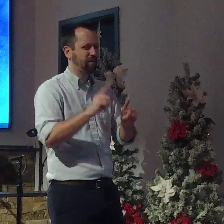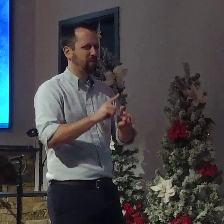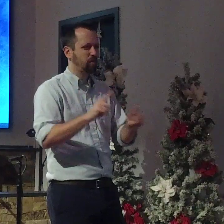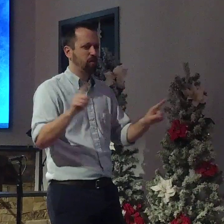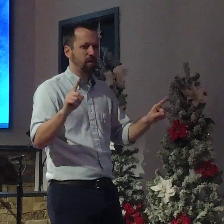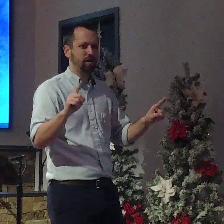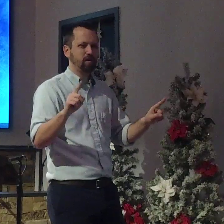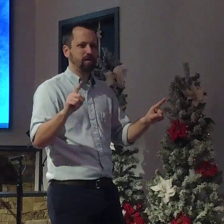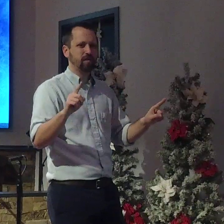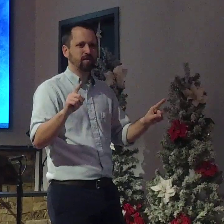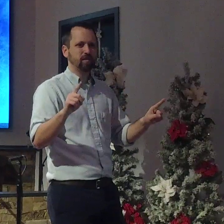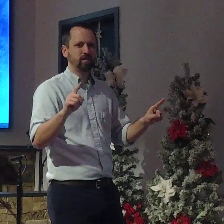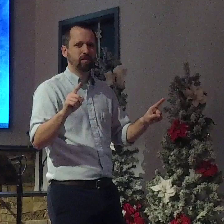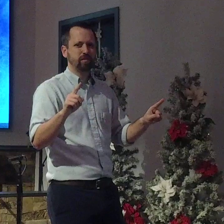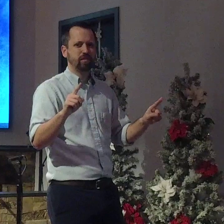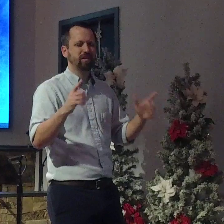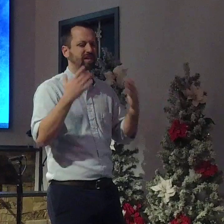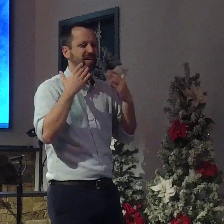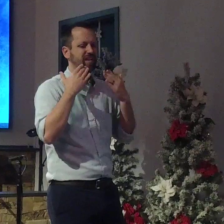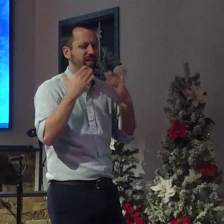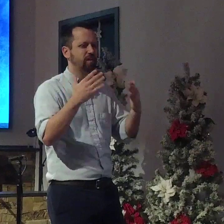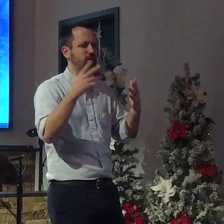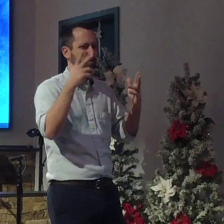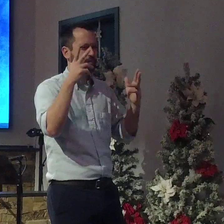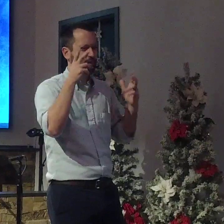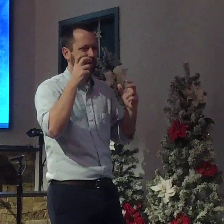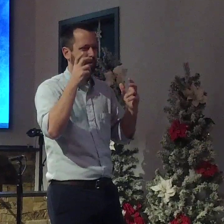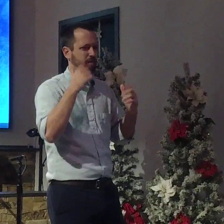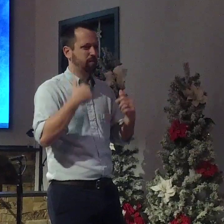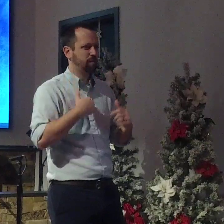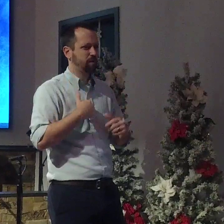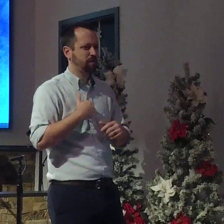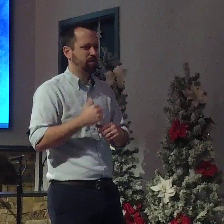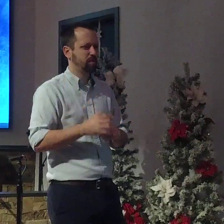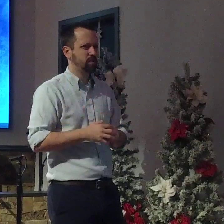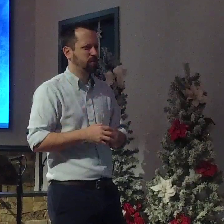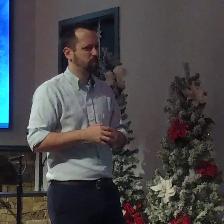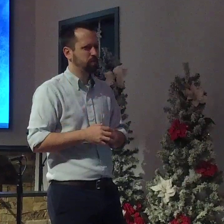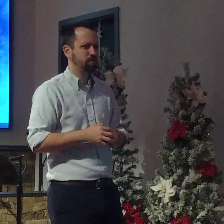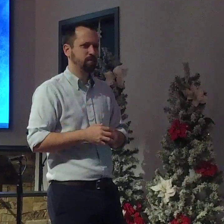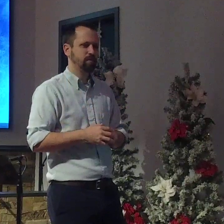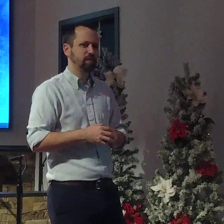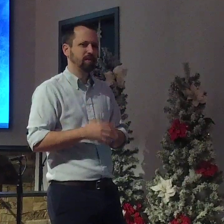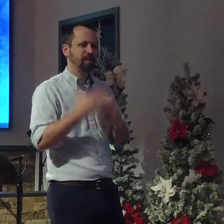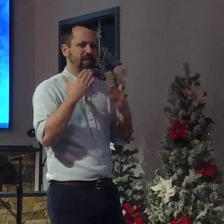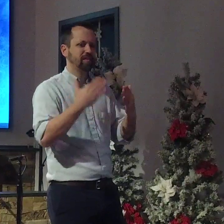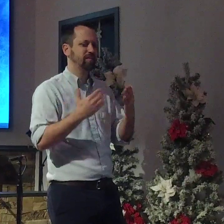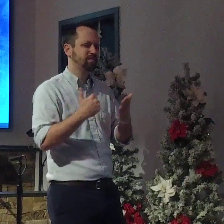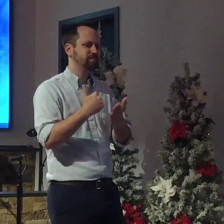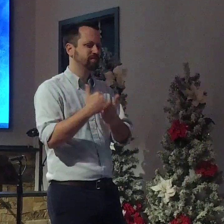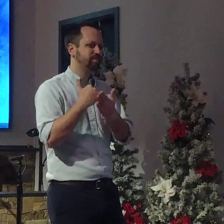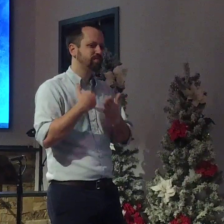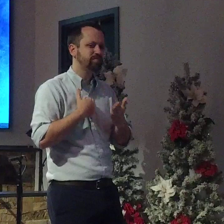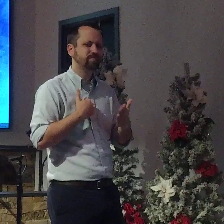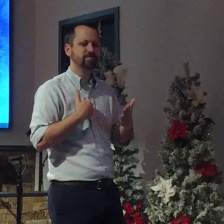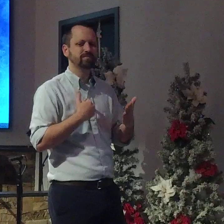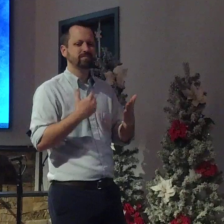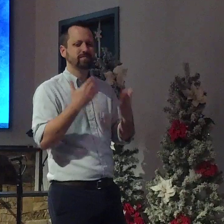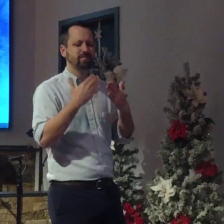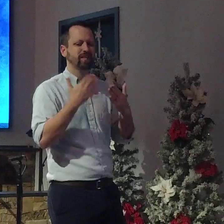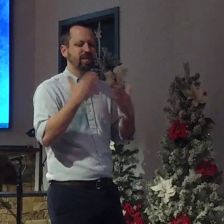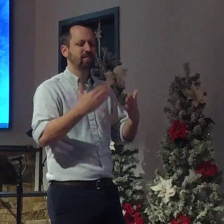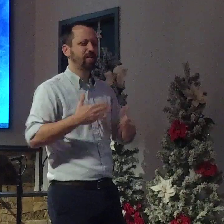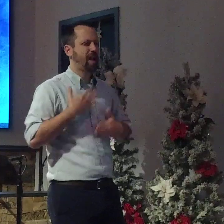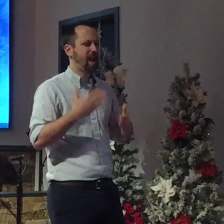we should do. Mm-hmm. And I look at each and every one of you guys, and I see a family. Every Sunday and